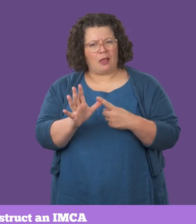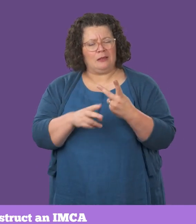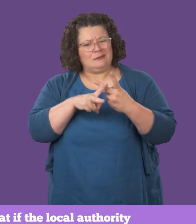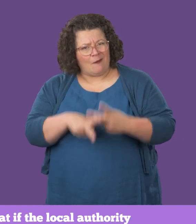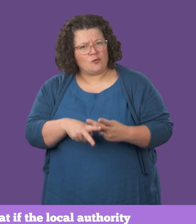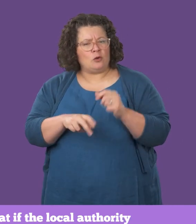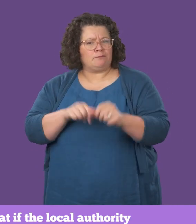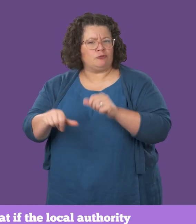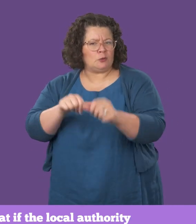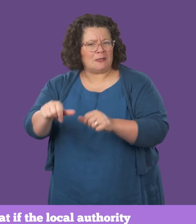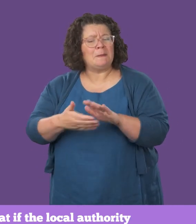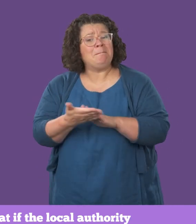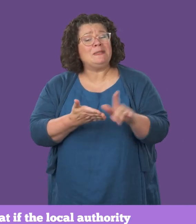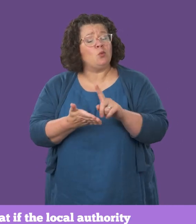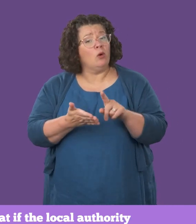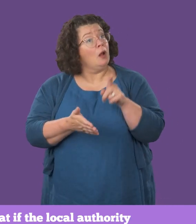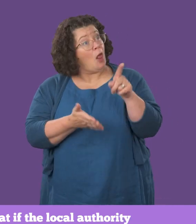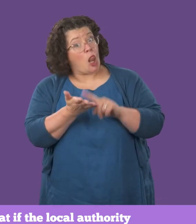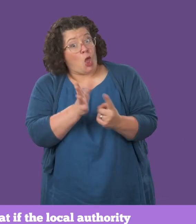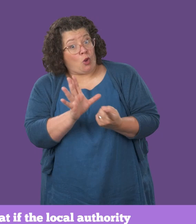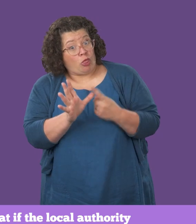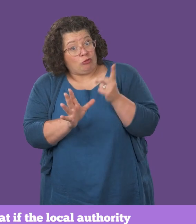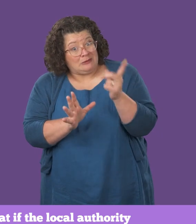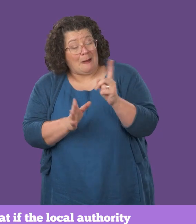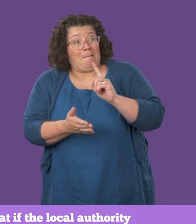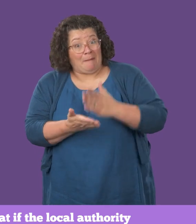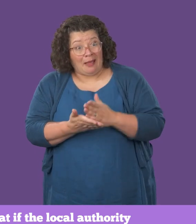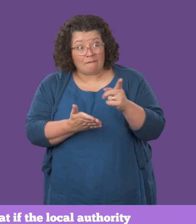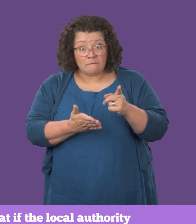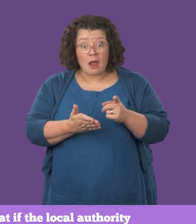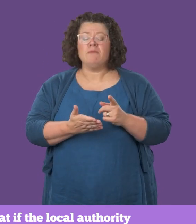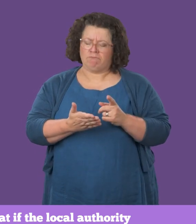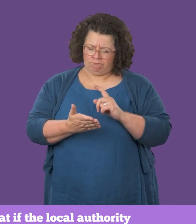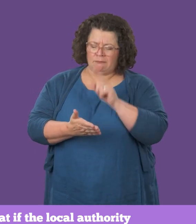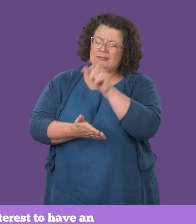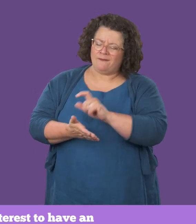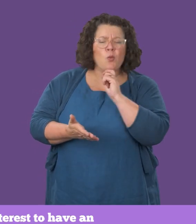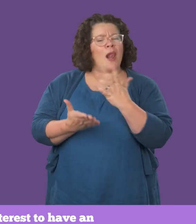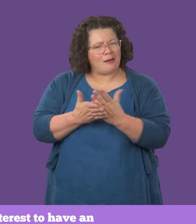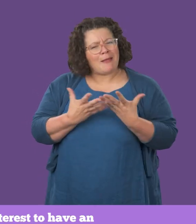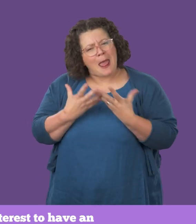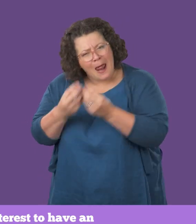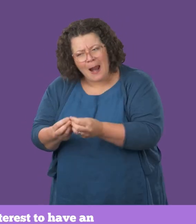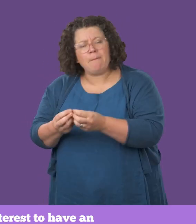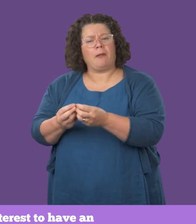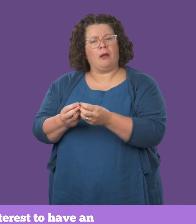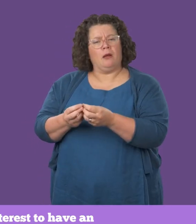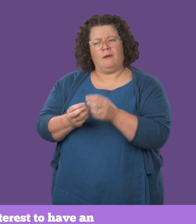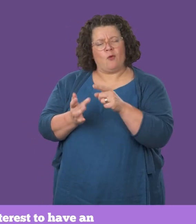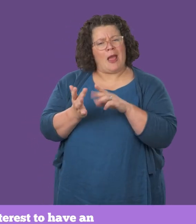processes. And what that means is that if the local authority believes that it's helpful for that individual, if it's in their best interest to have an IMCA, then